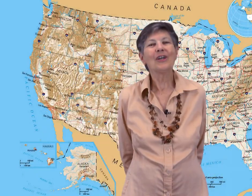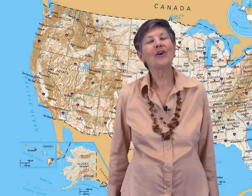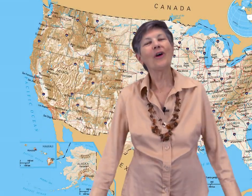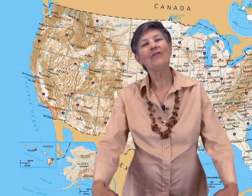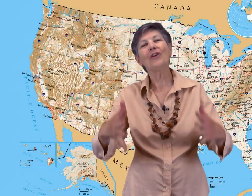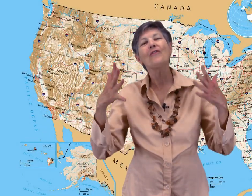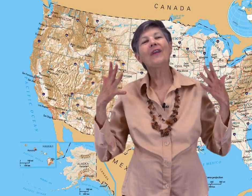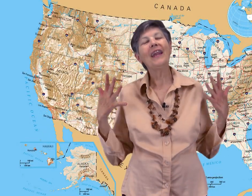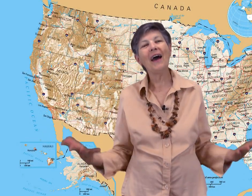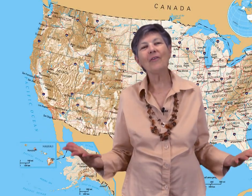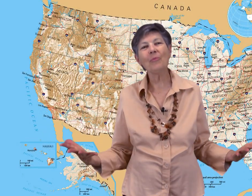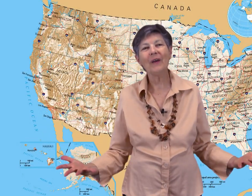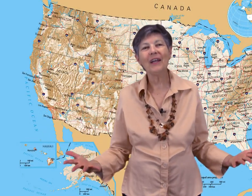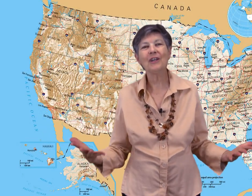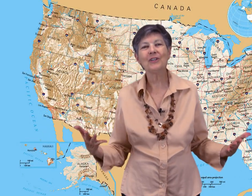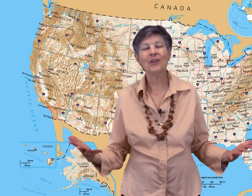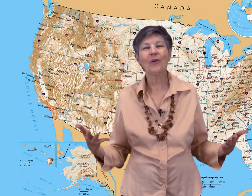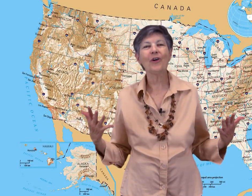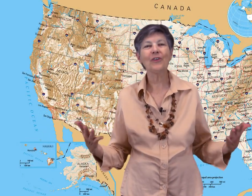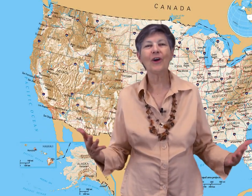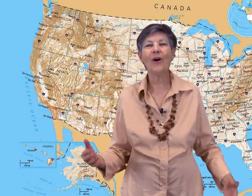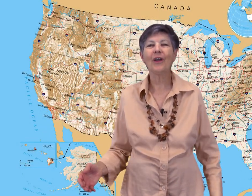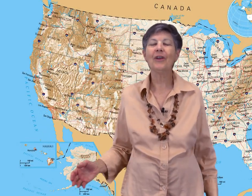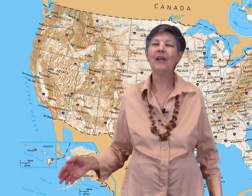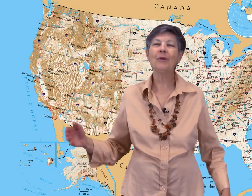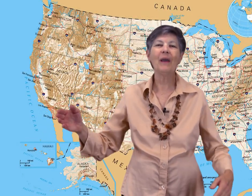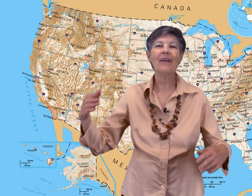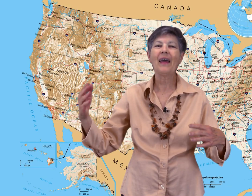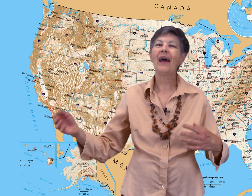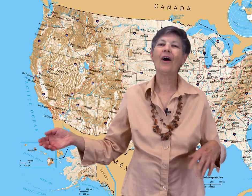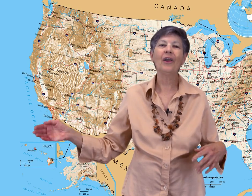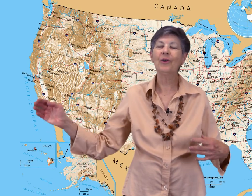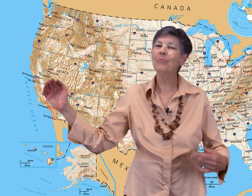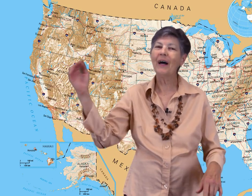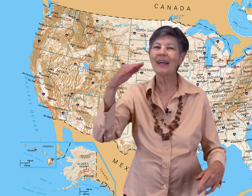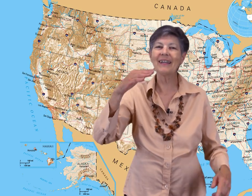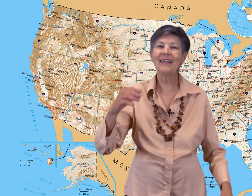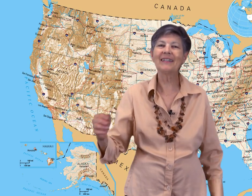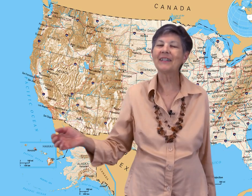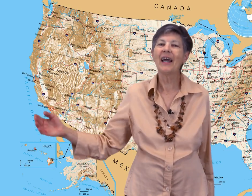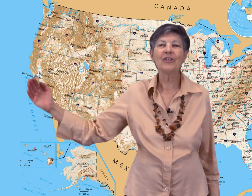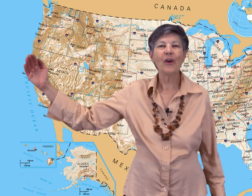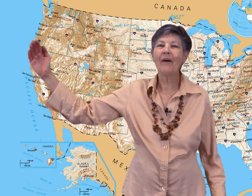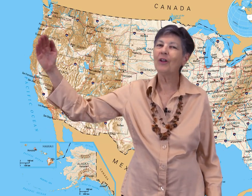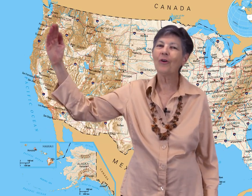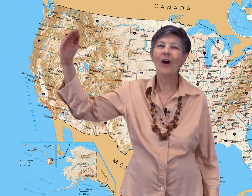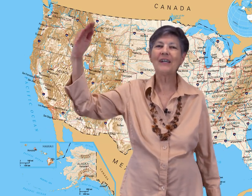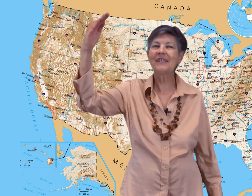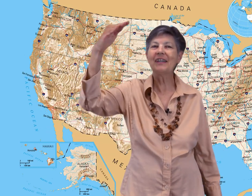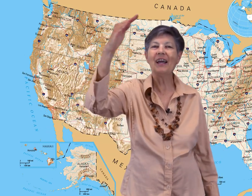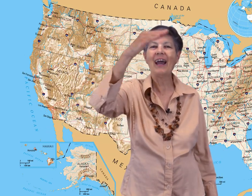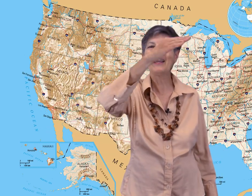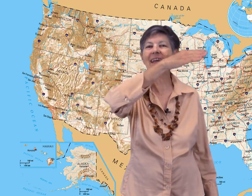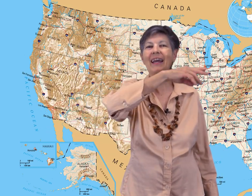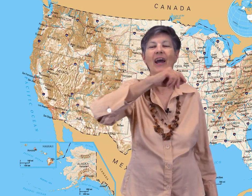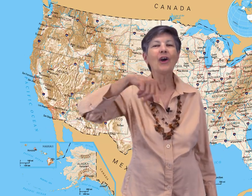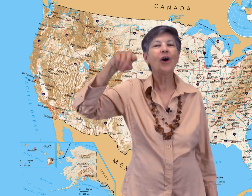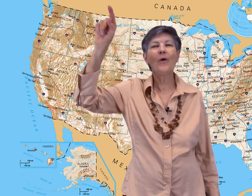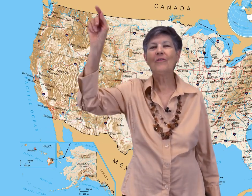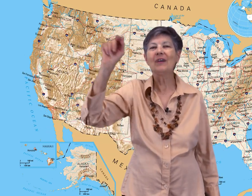So if you've never been to North Dakota, you need to make that on your bucket list. Travel across the 90, go and